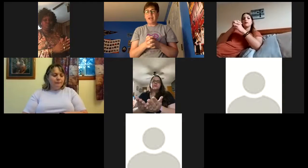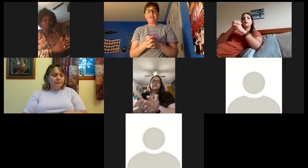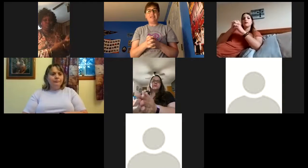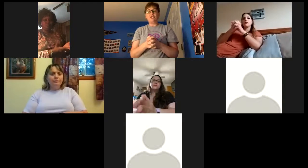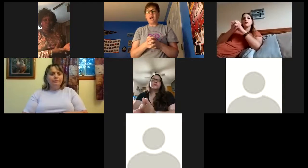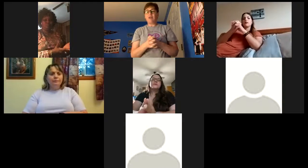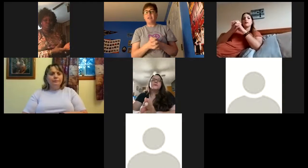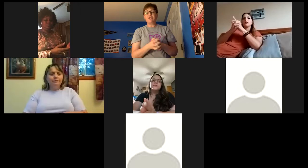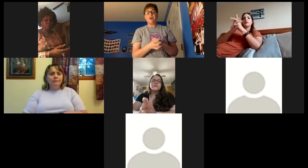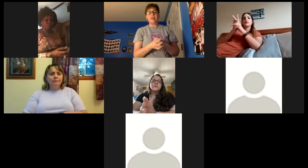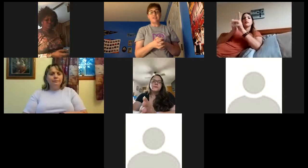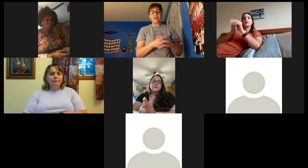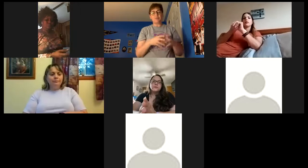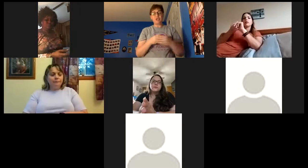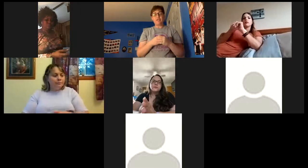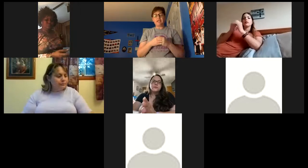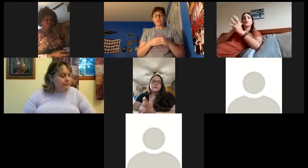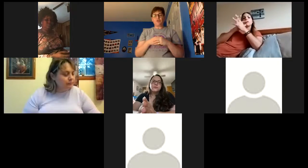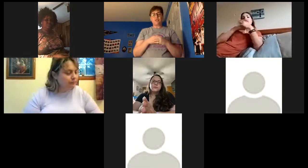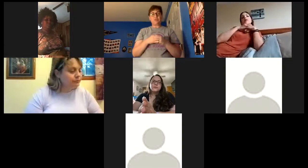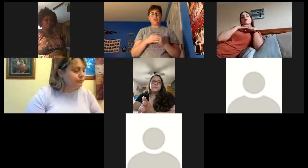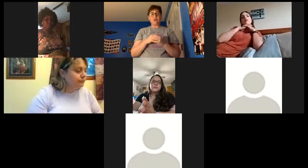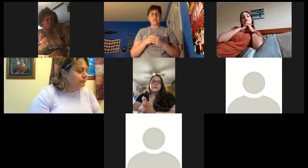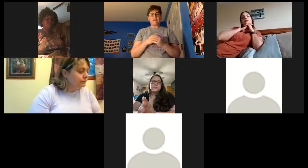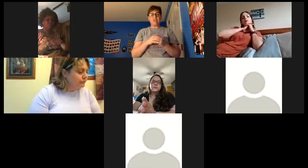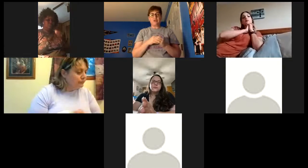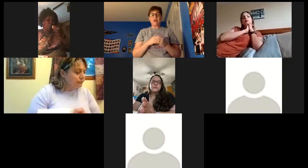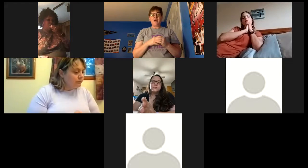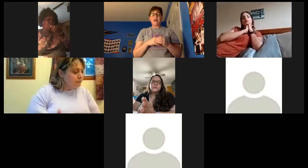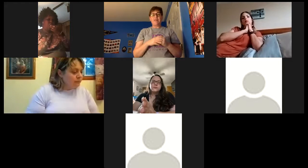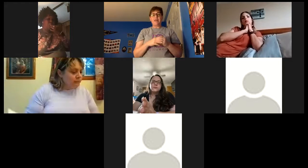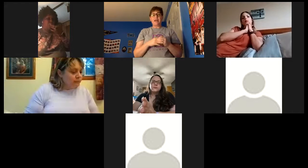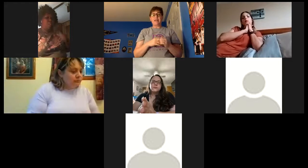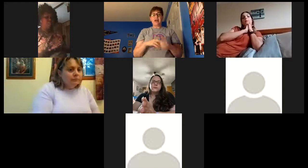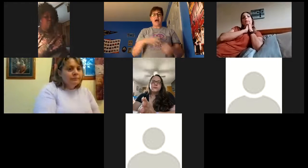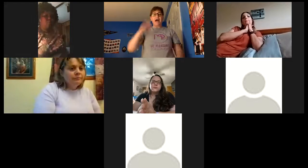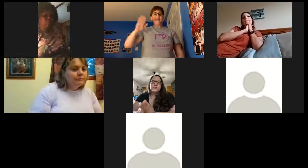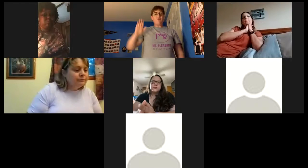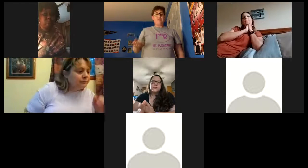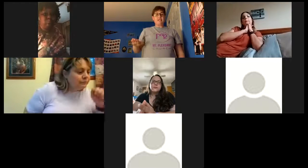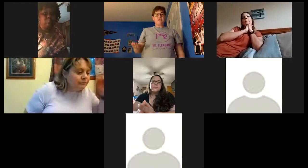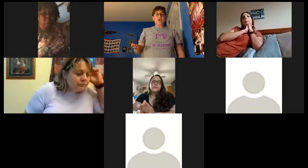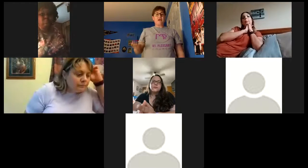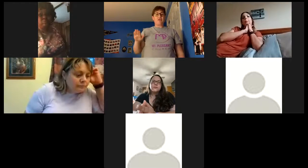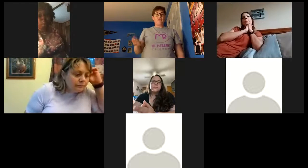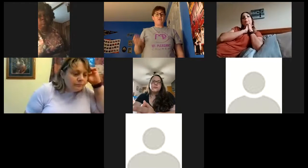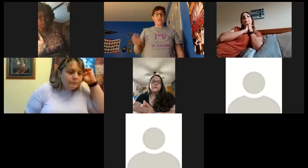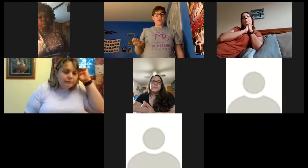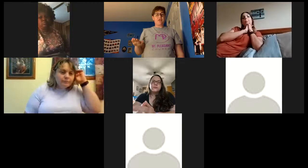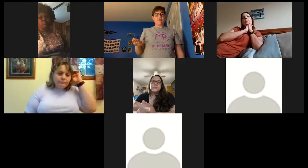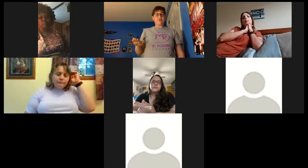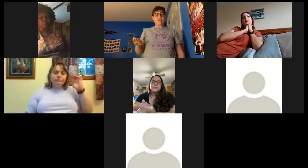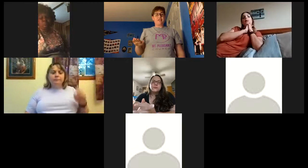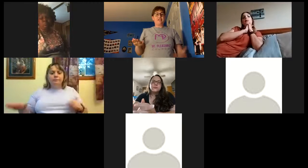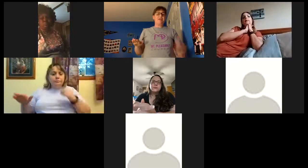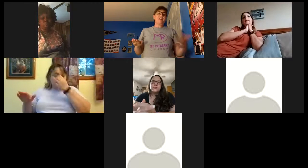All right, and then child, I talked, child and children, I was talking on the video that I've always done child over